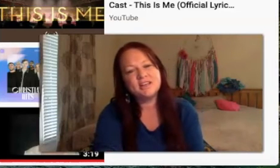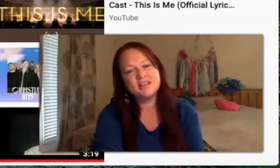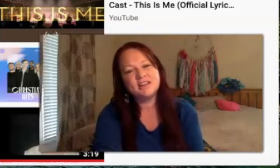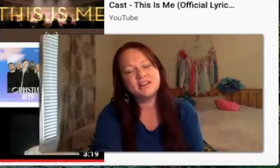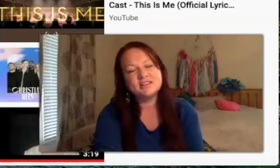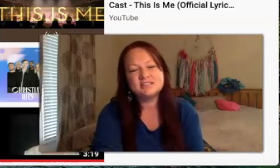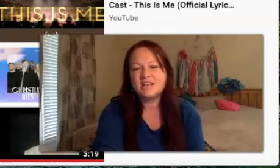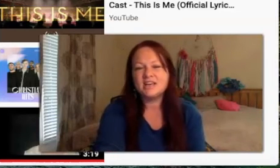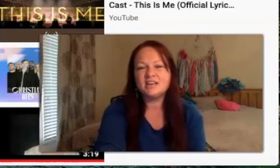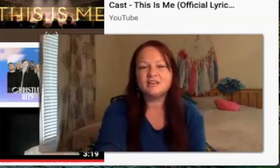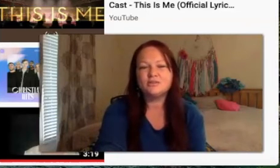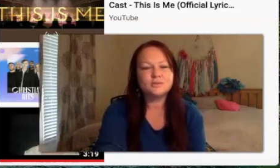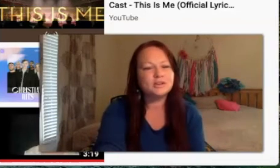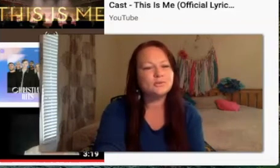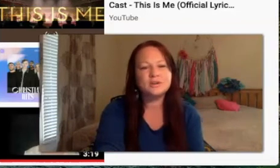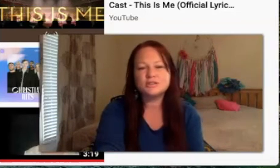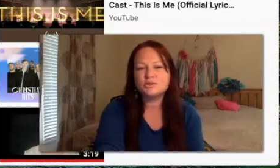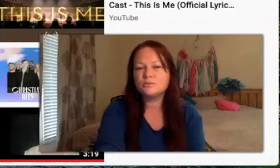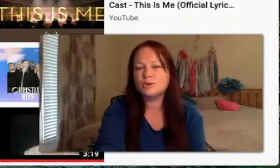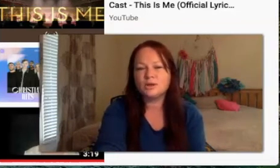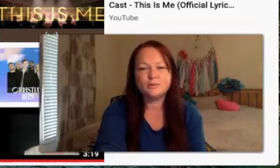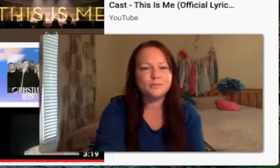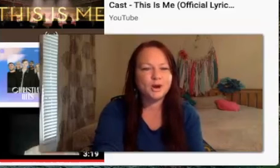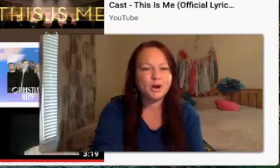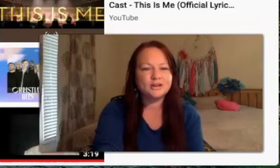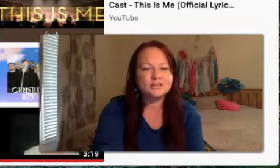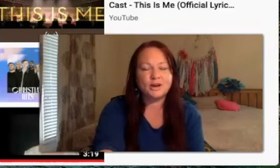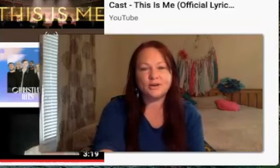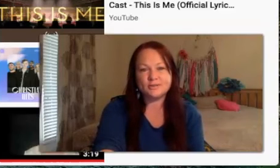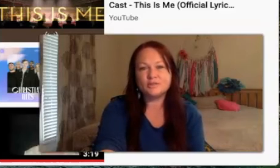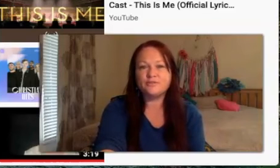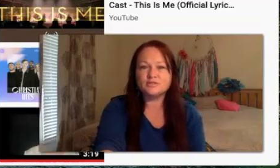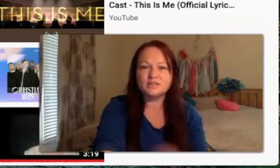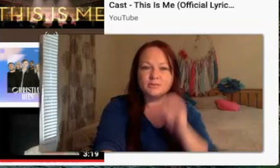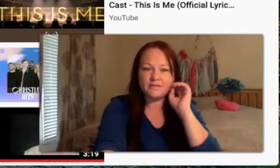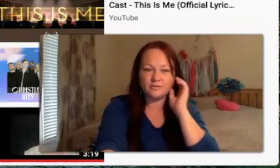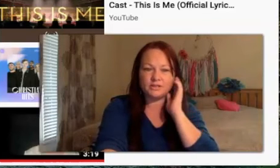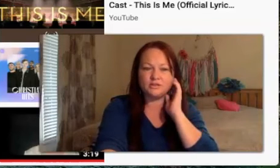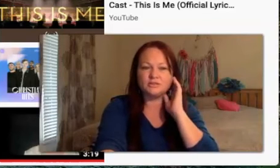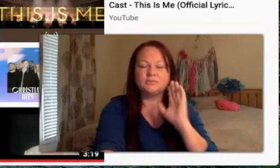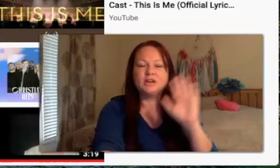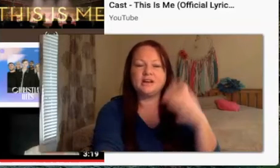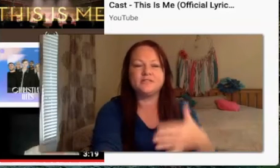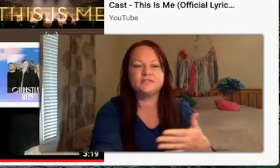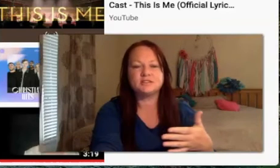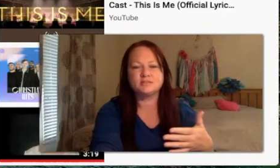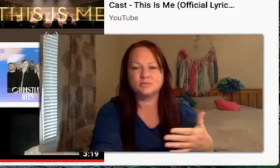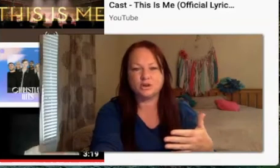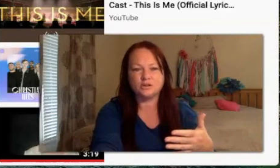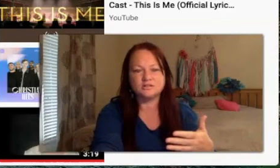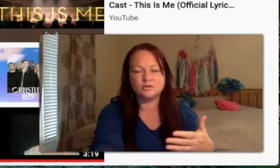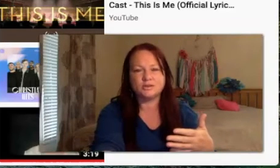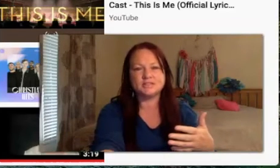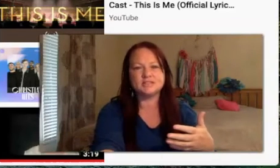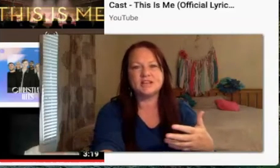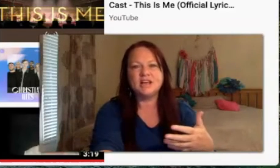away, see, 'cause we don't want your broken heart. Okay, so the first thing I'm going to have everybody do is I'm going to have some